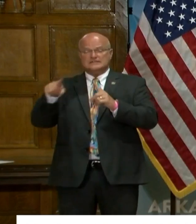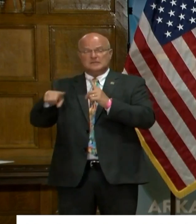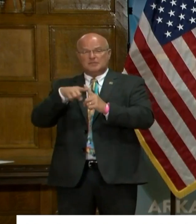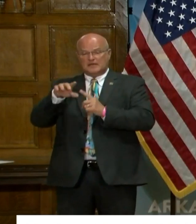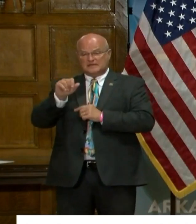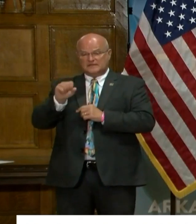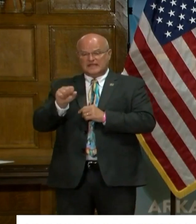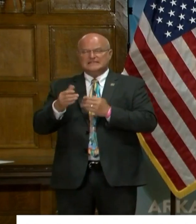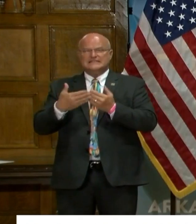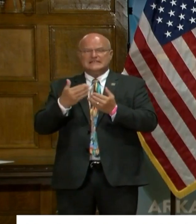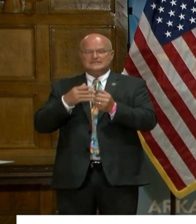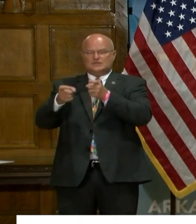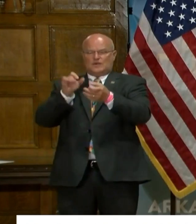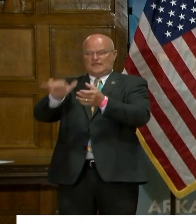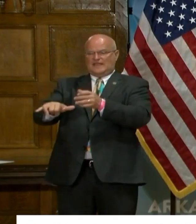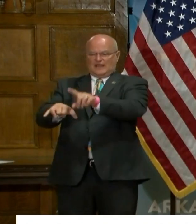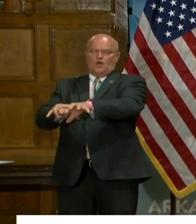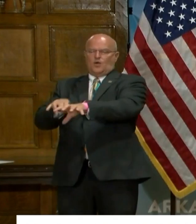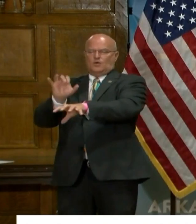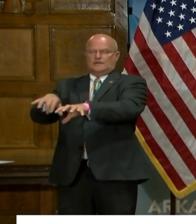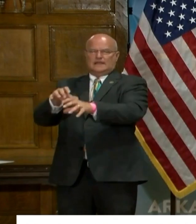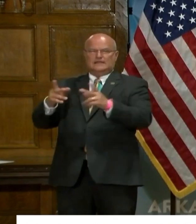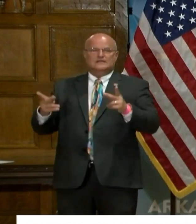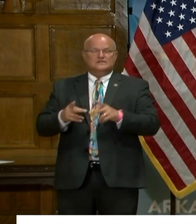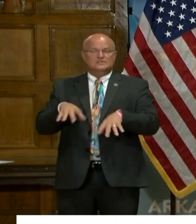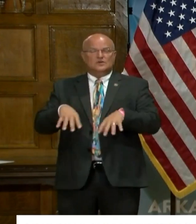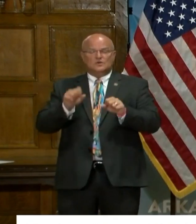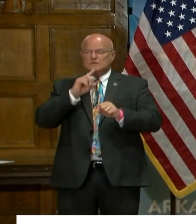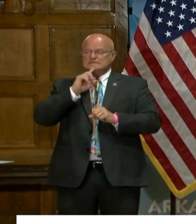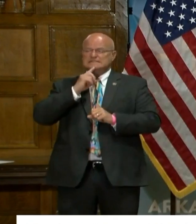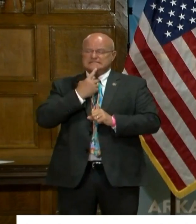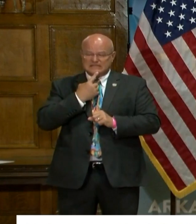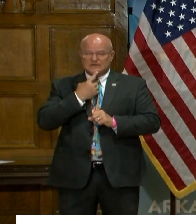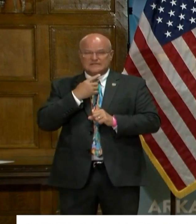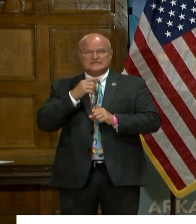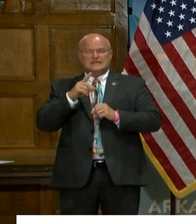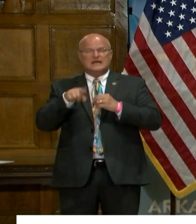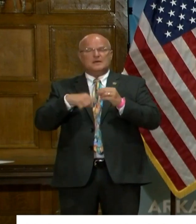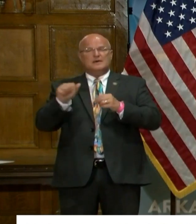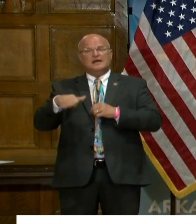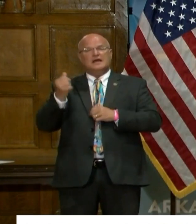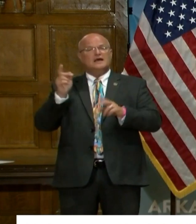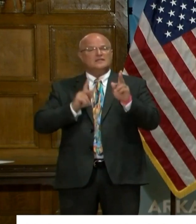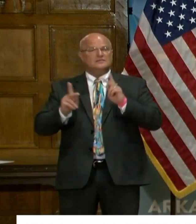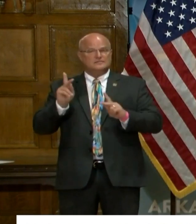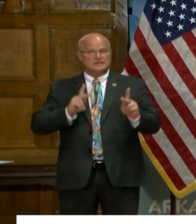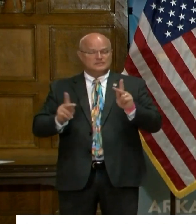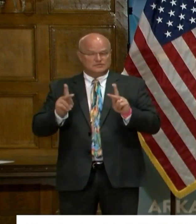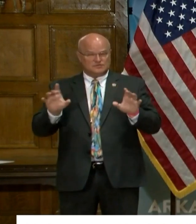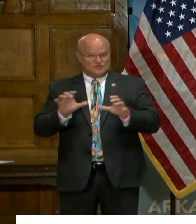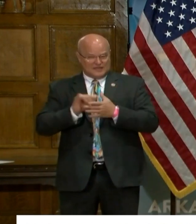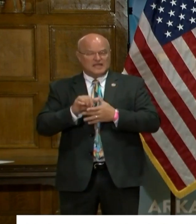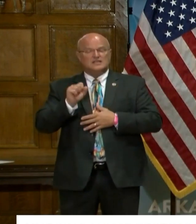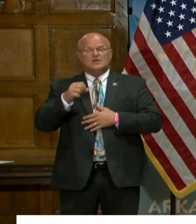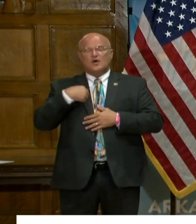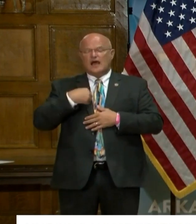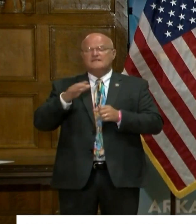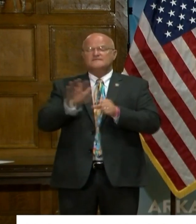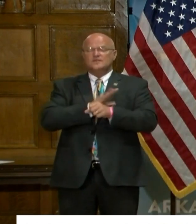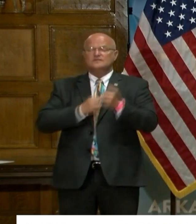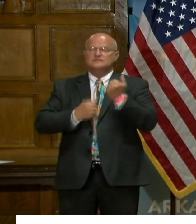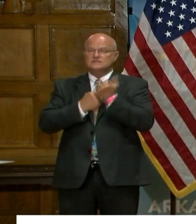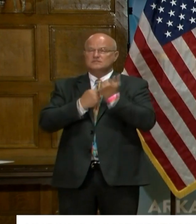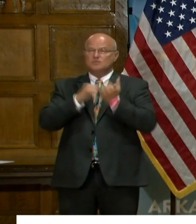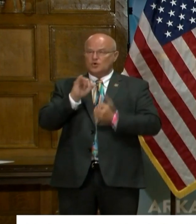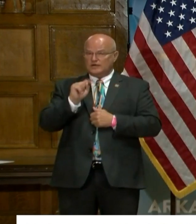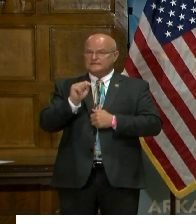positive case, it's easier to run that down. And so they're taking those steps, among others, and so I fully